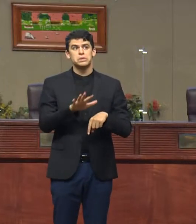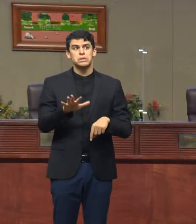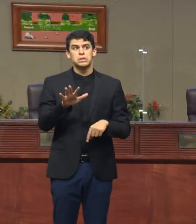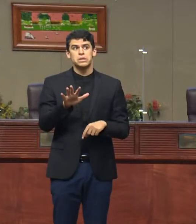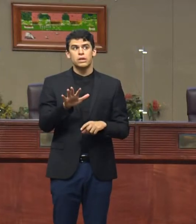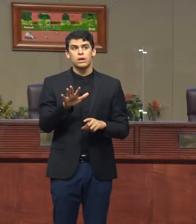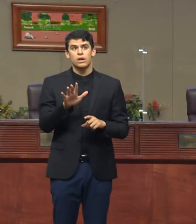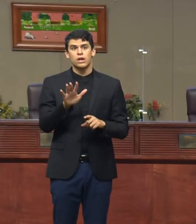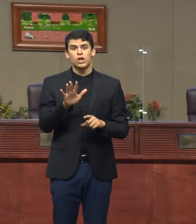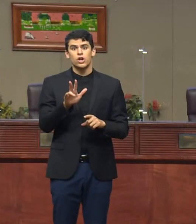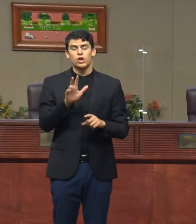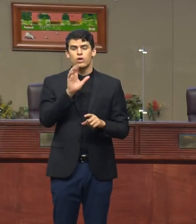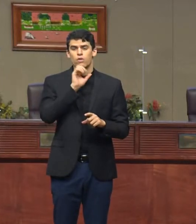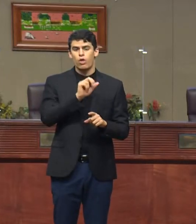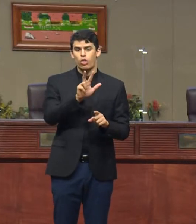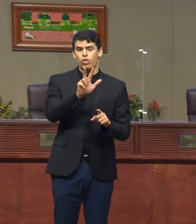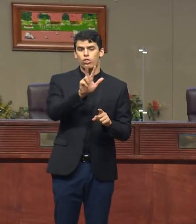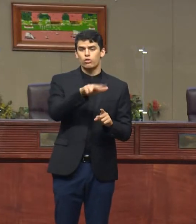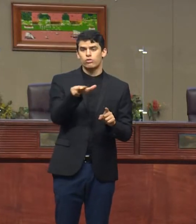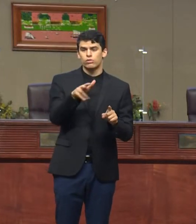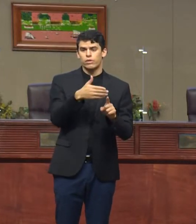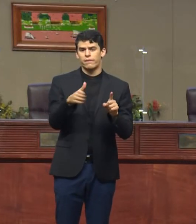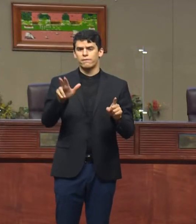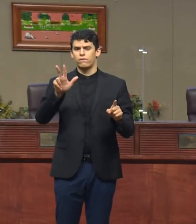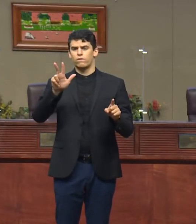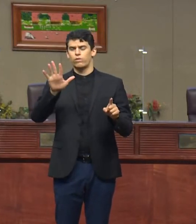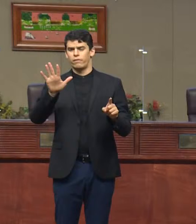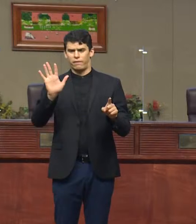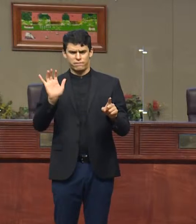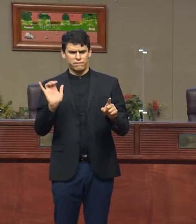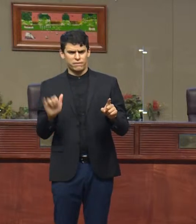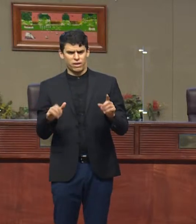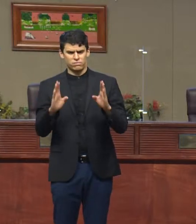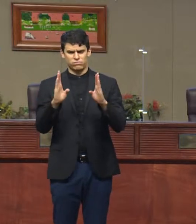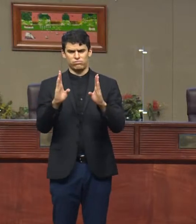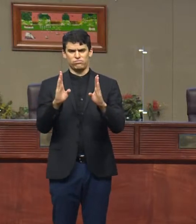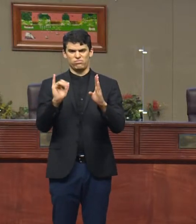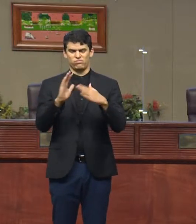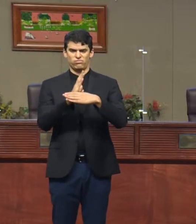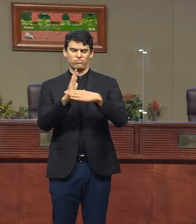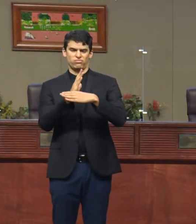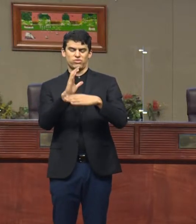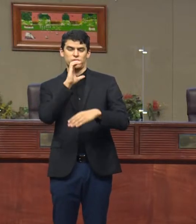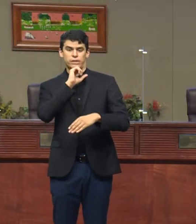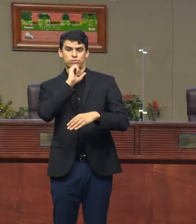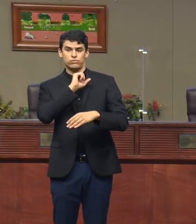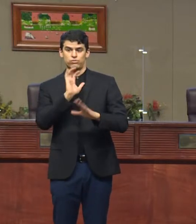between 33 and 35. So that's the median age.